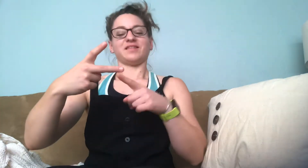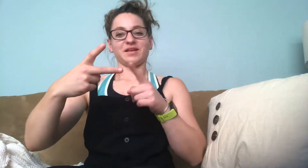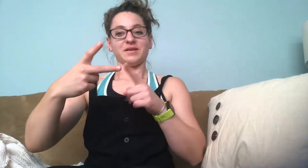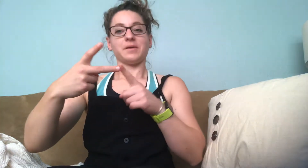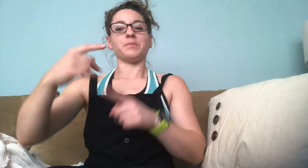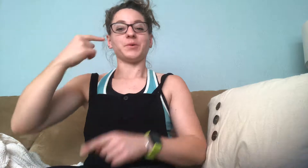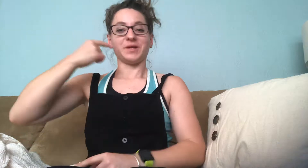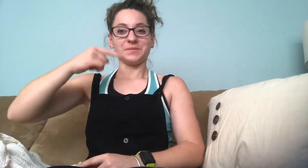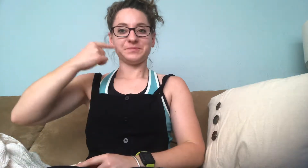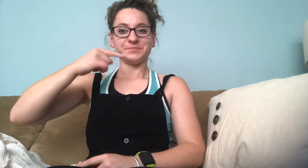Then Bodhi,